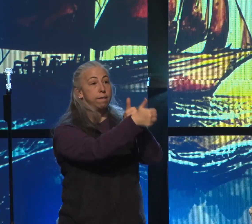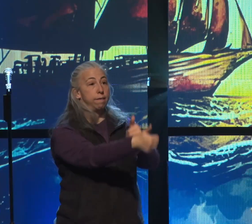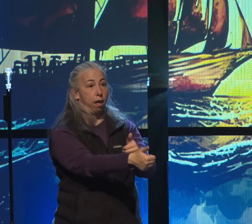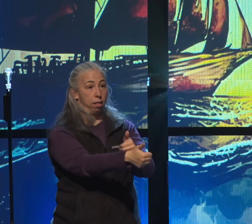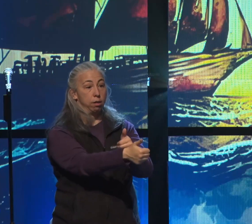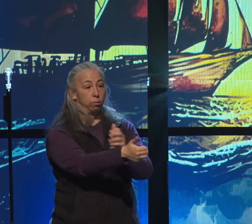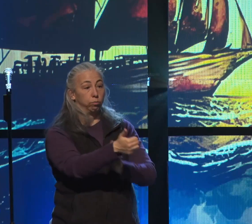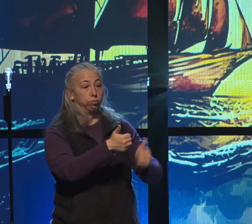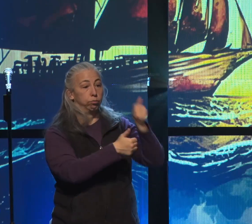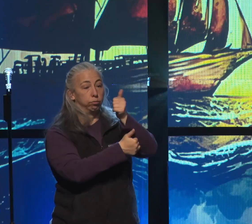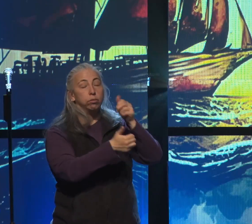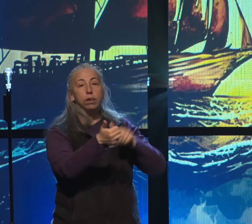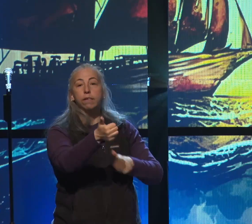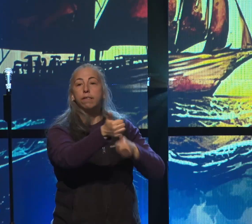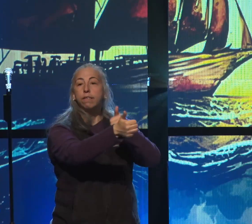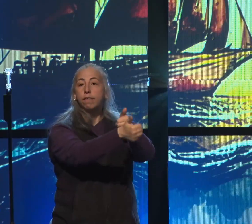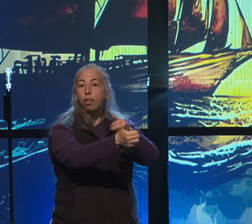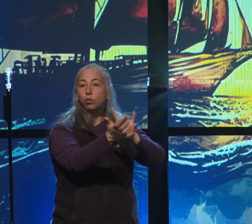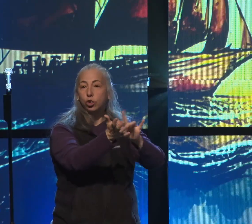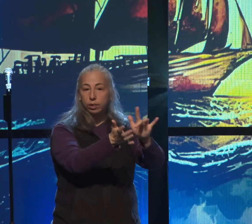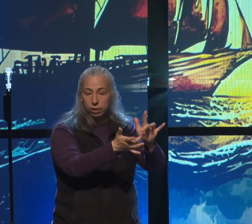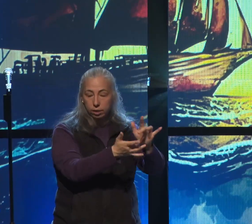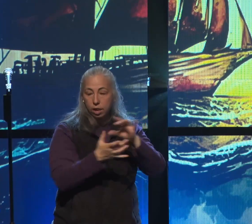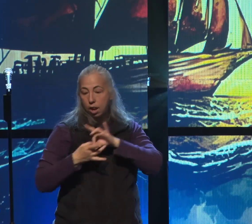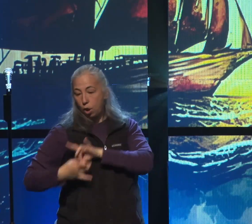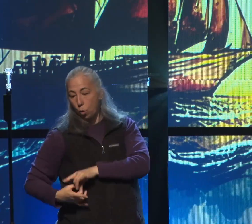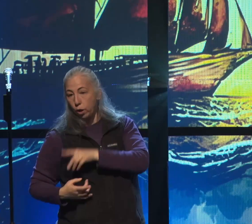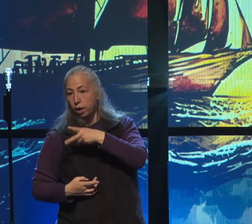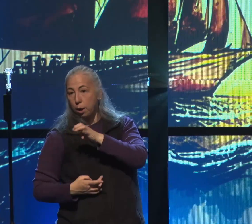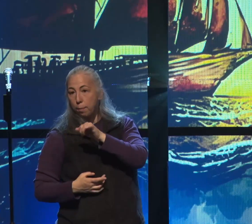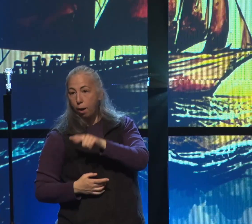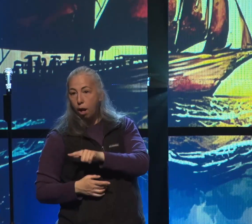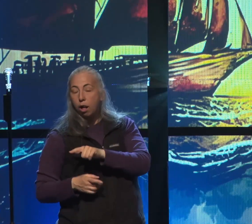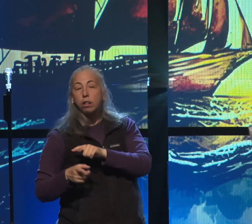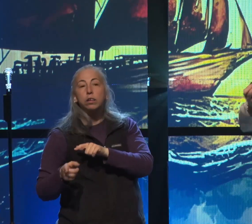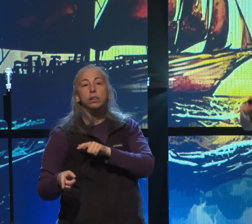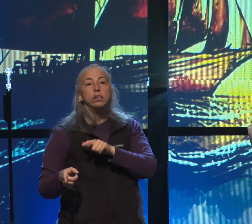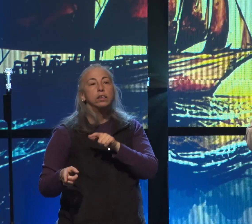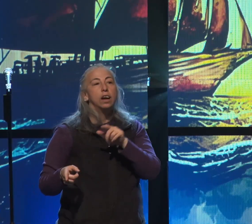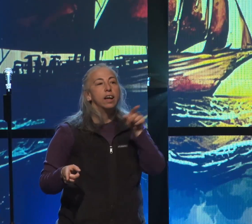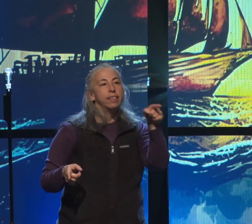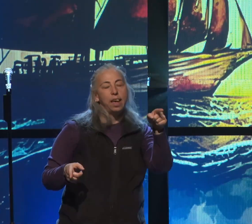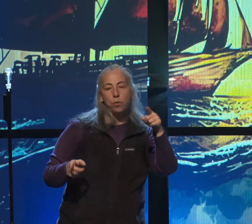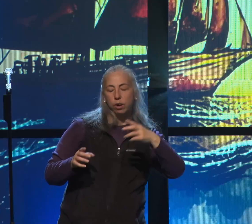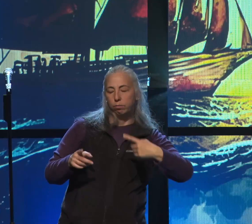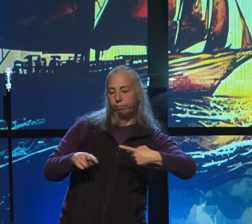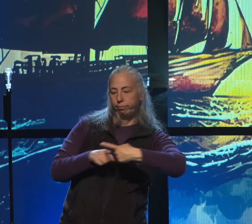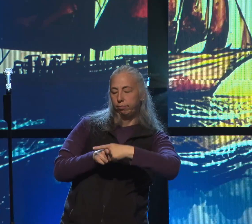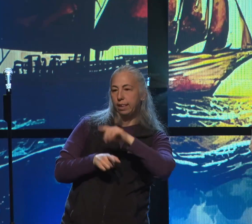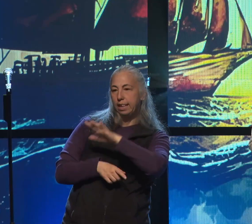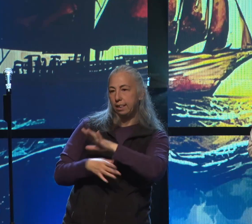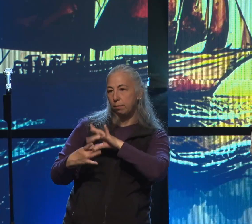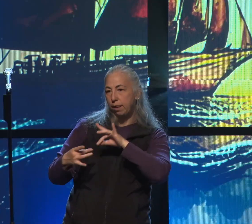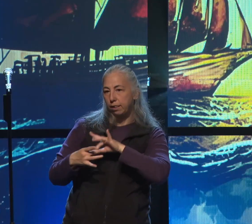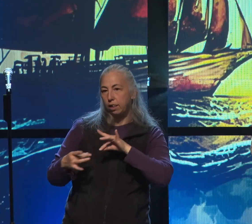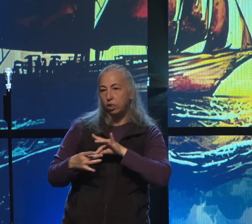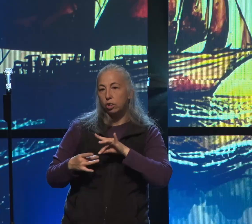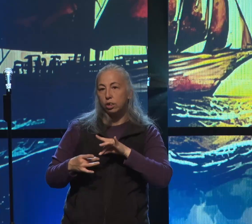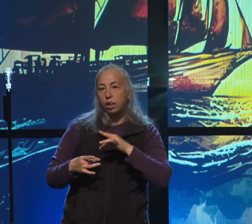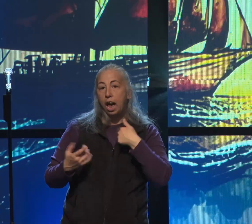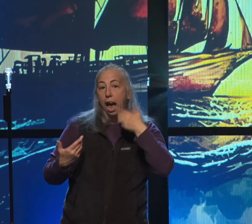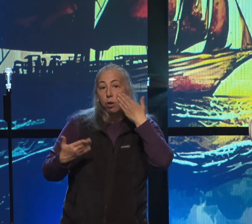the Corinthian community, and according to Paul, they were undermining him and his message. We don't know for sure. We only have Paul's side of it,